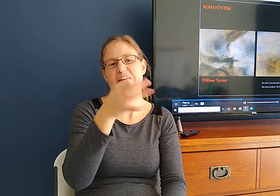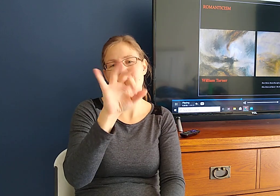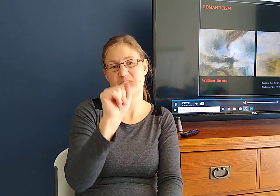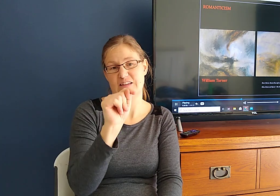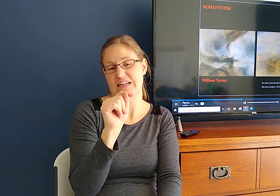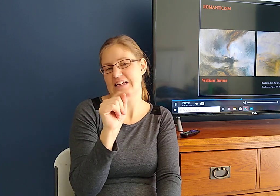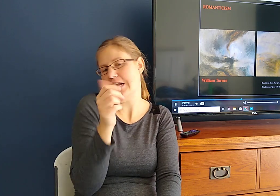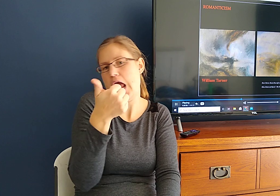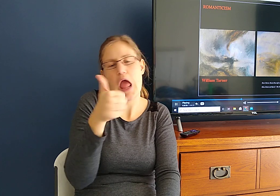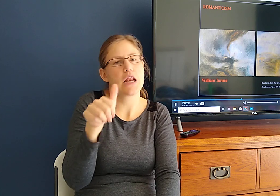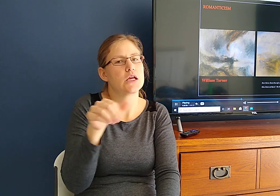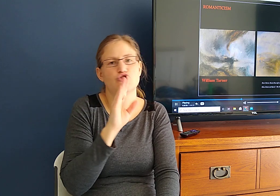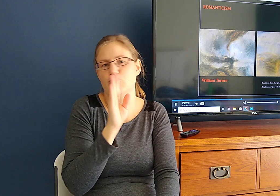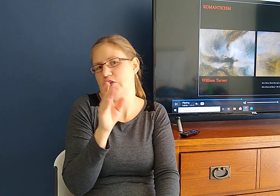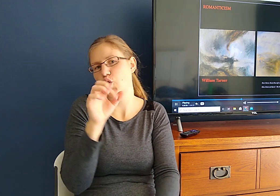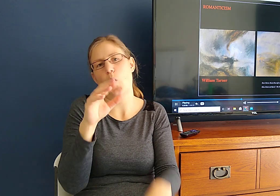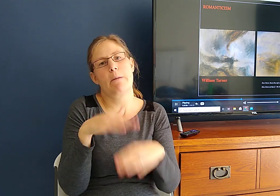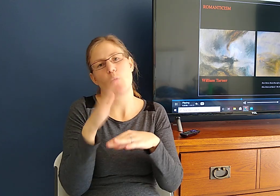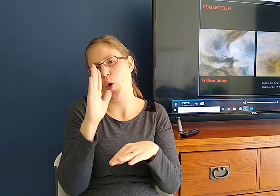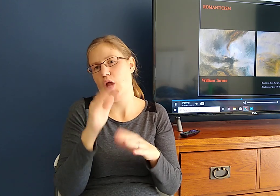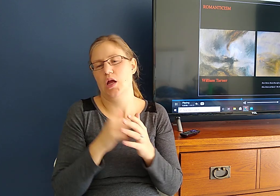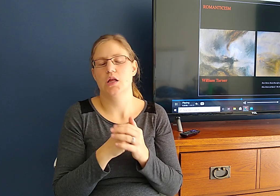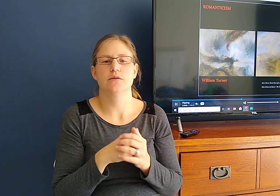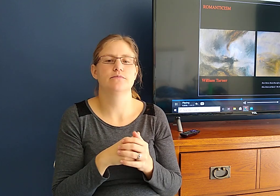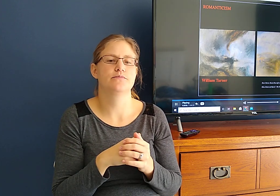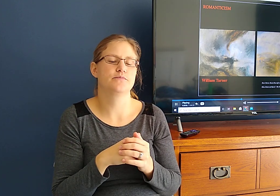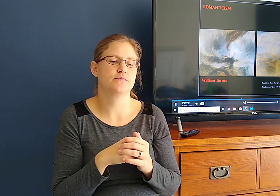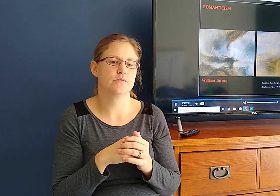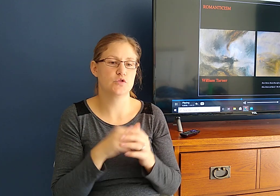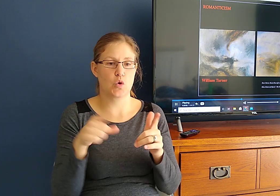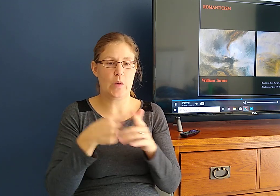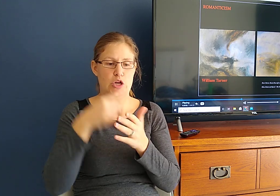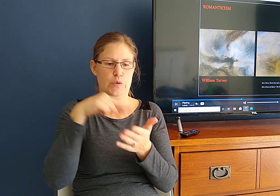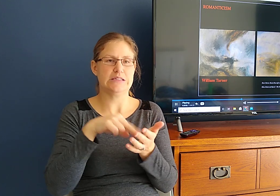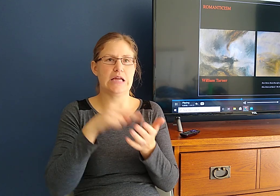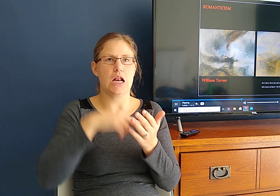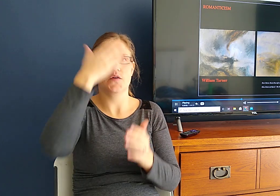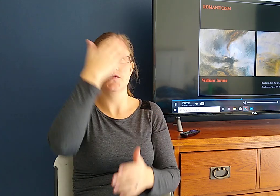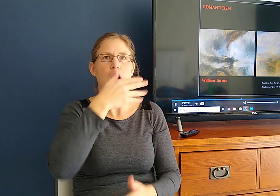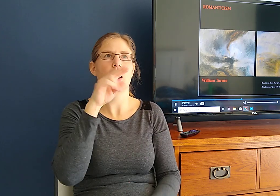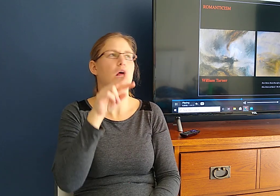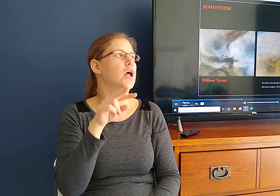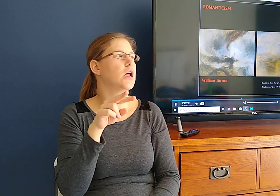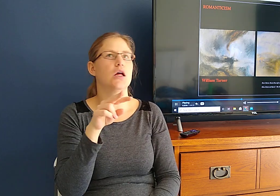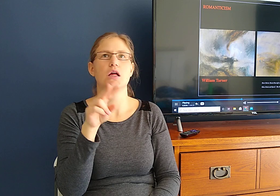any direction. So when you stand in front of them, they fill your entire view,